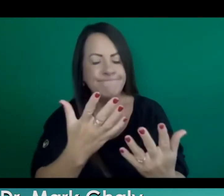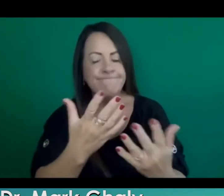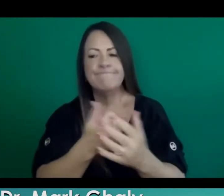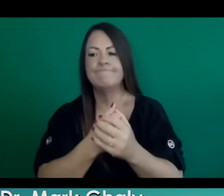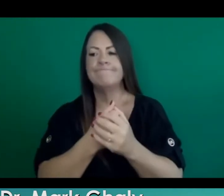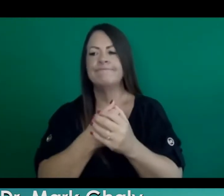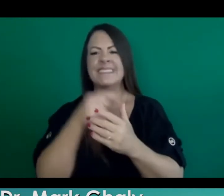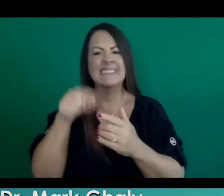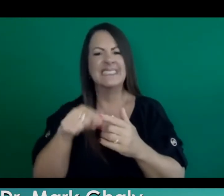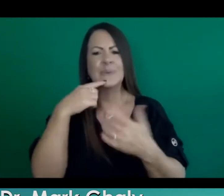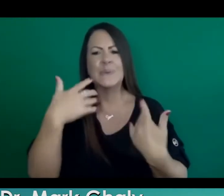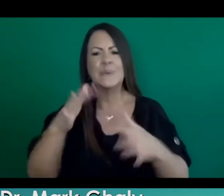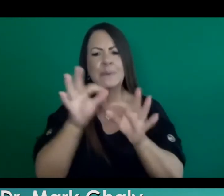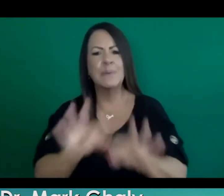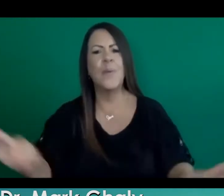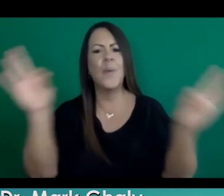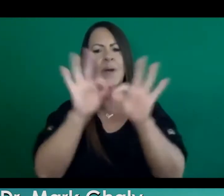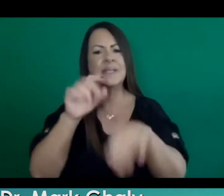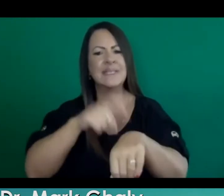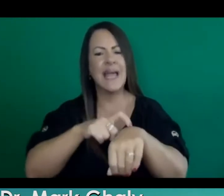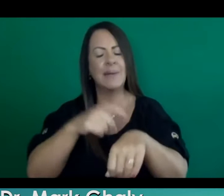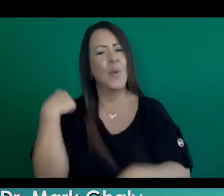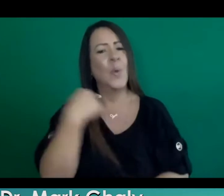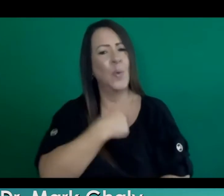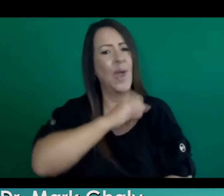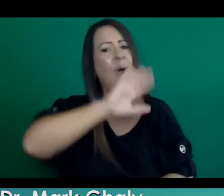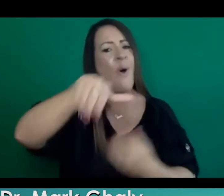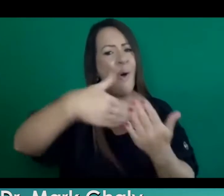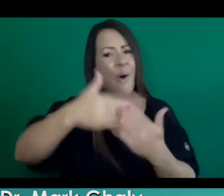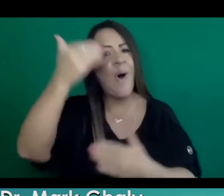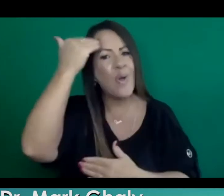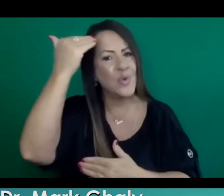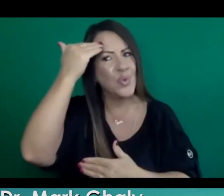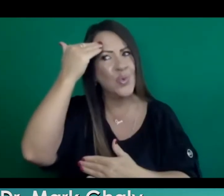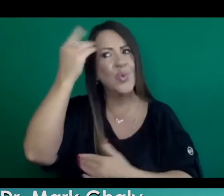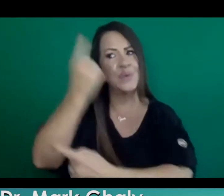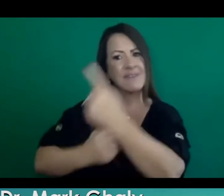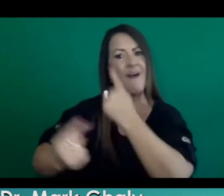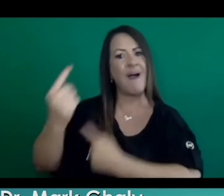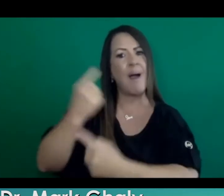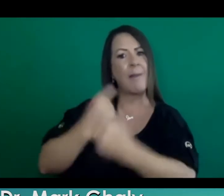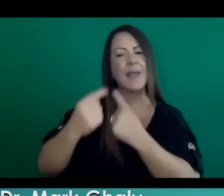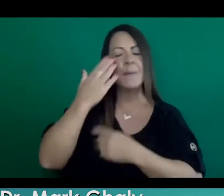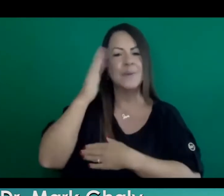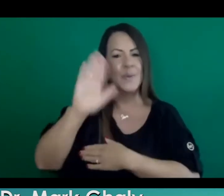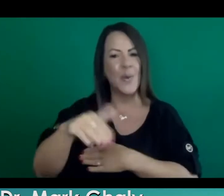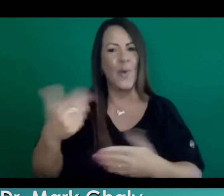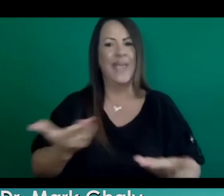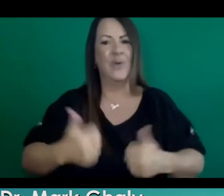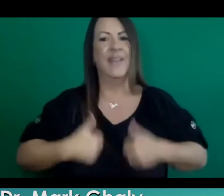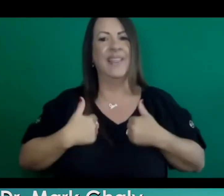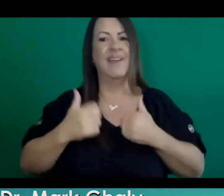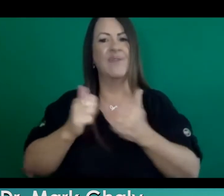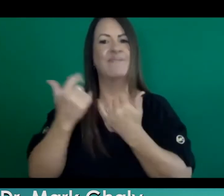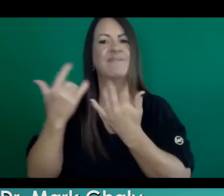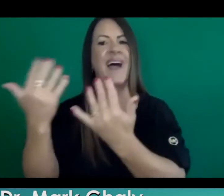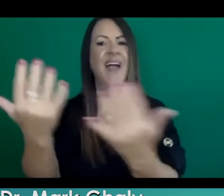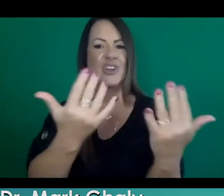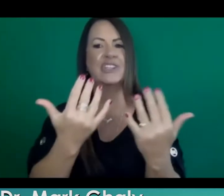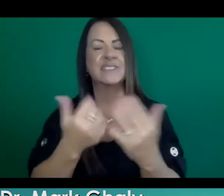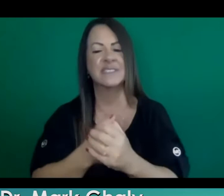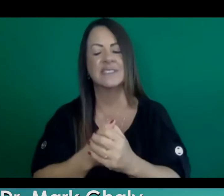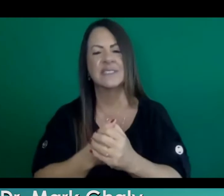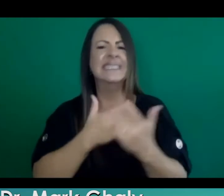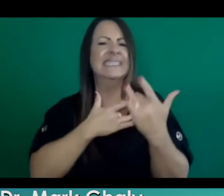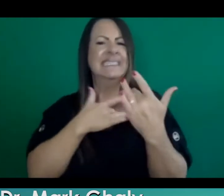California. We knew something like this would come because wildfires around now, or really a little further down in the year, this